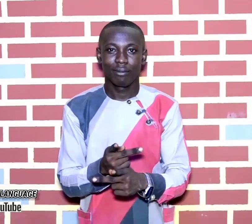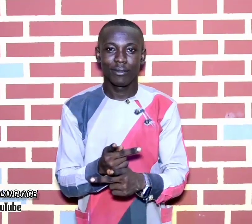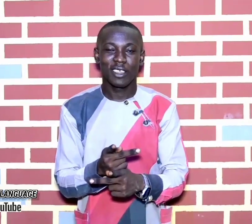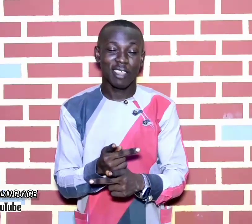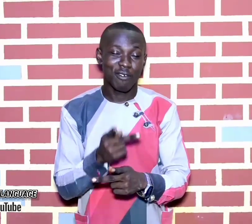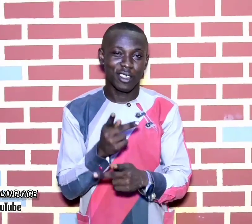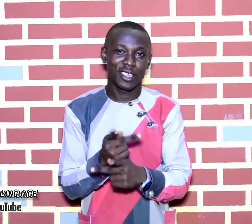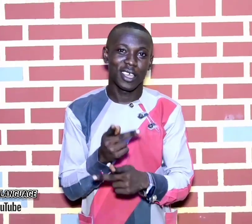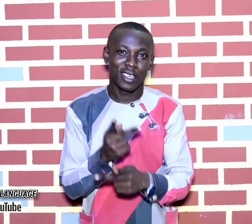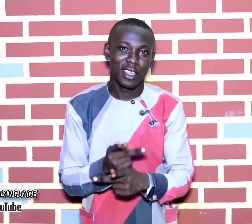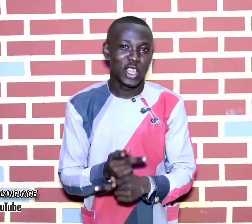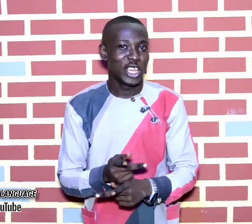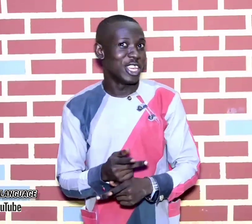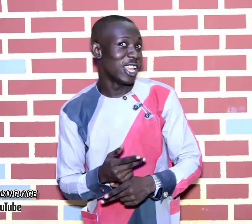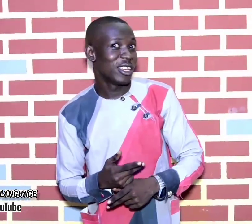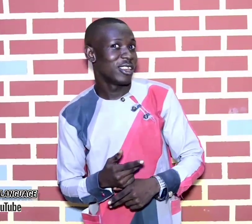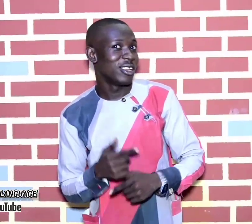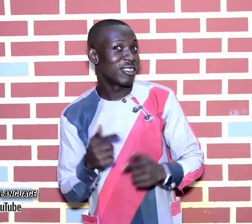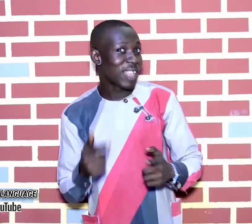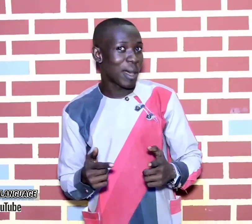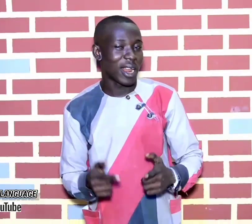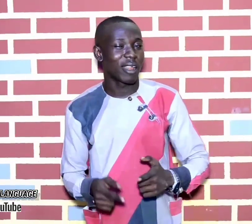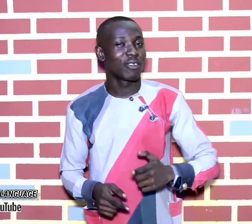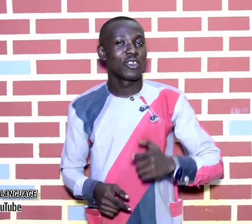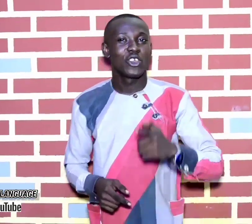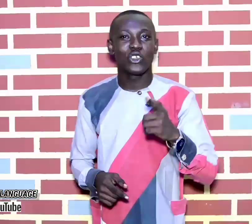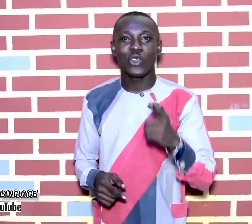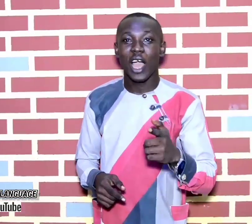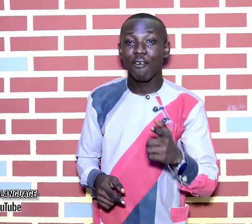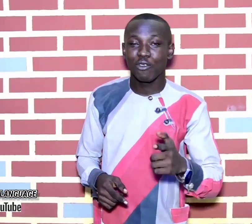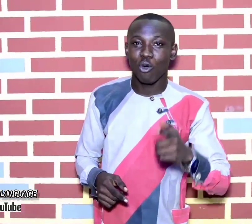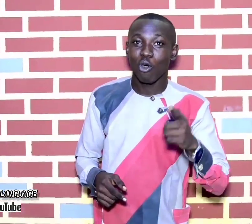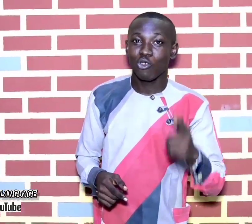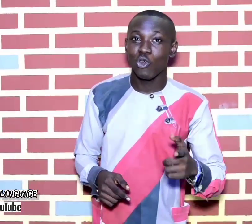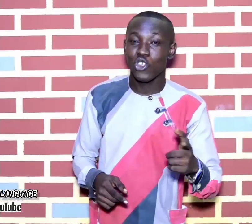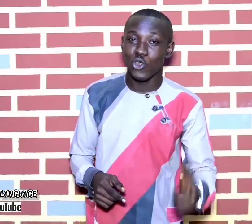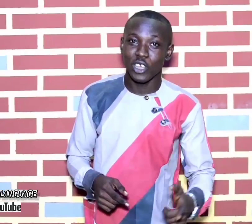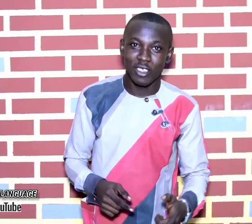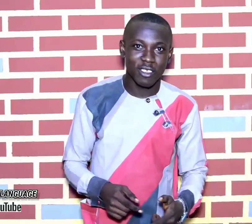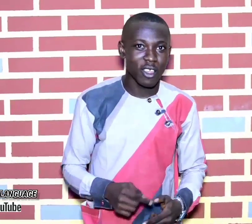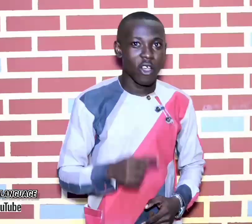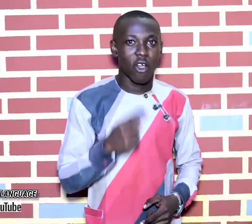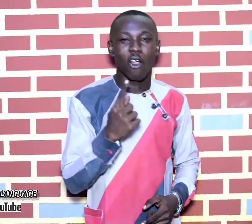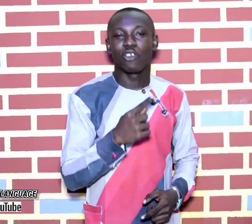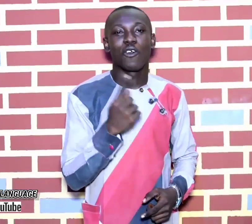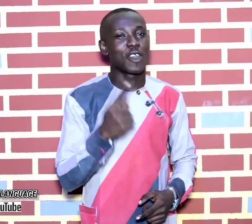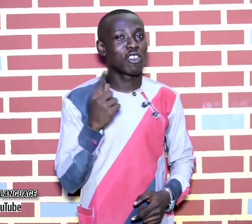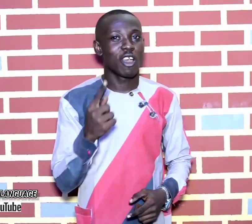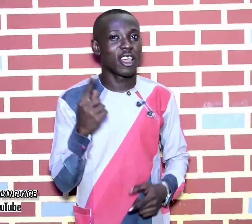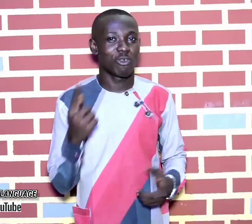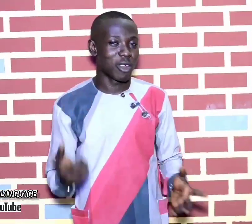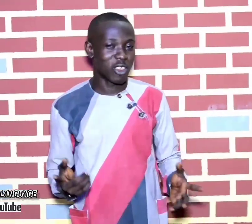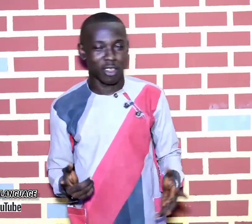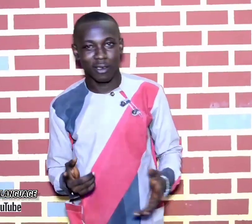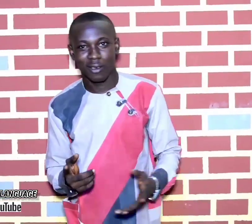This is time for care. Then this time around, you have to also show it on your facial expression.